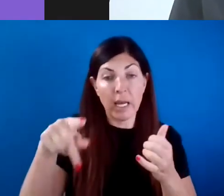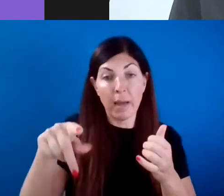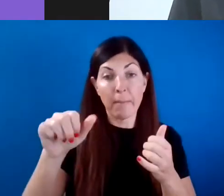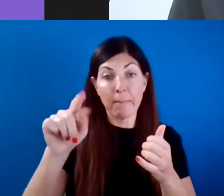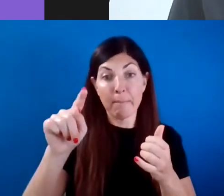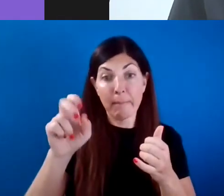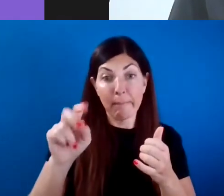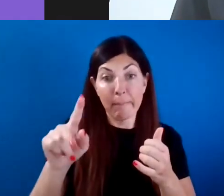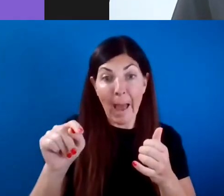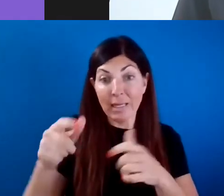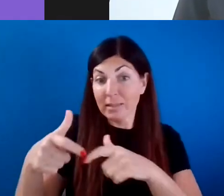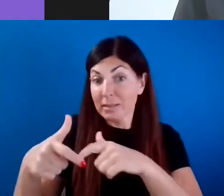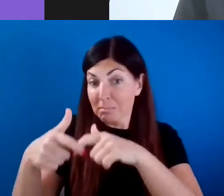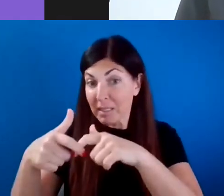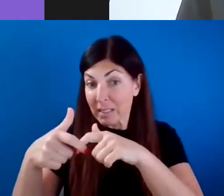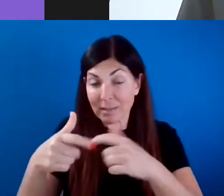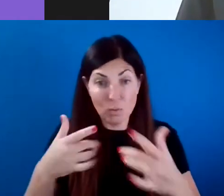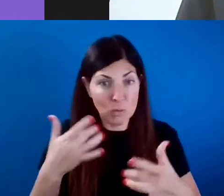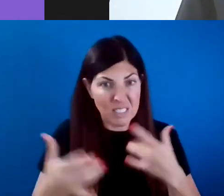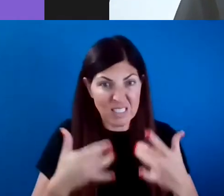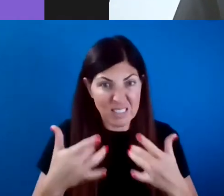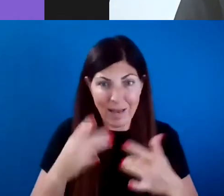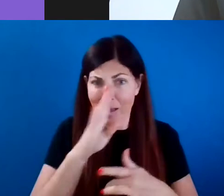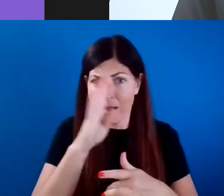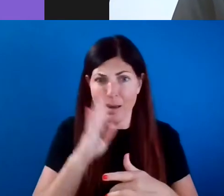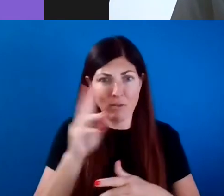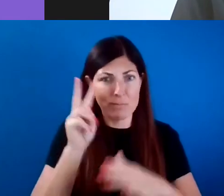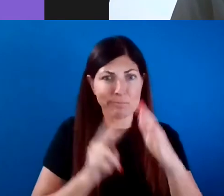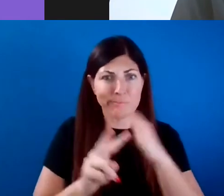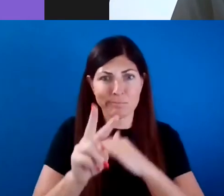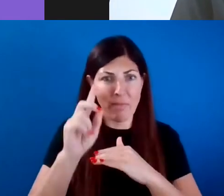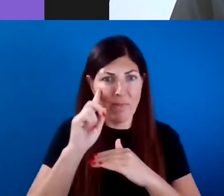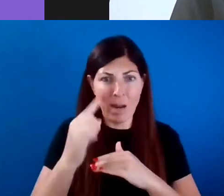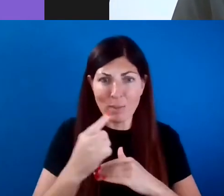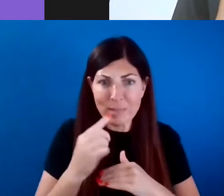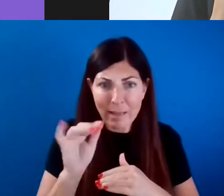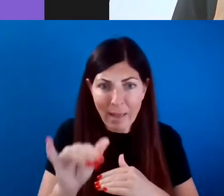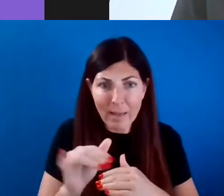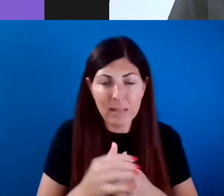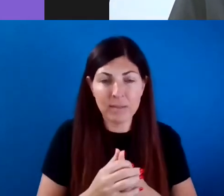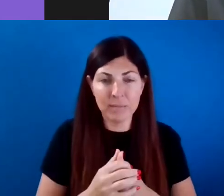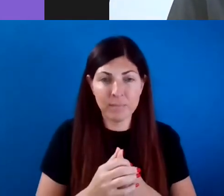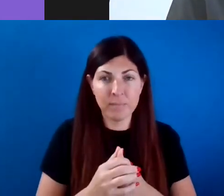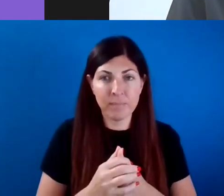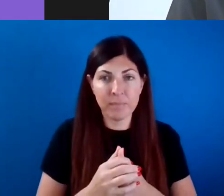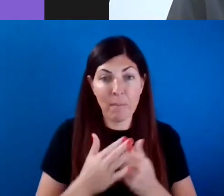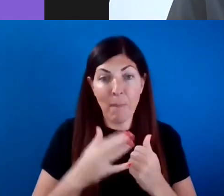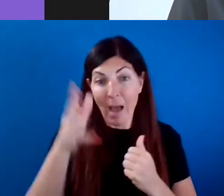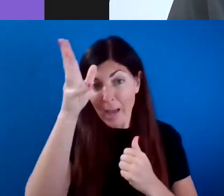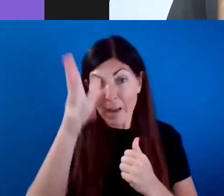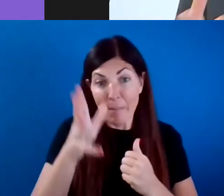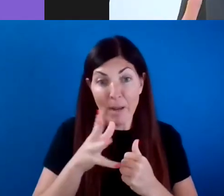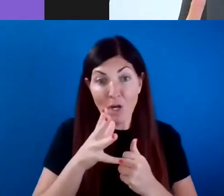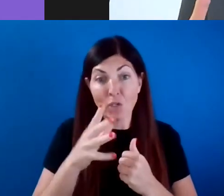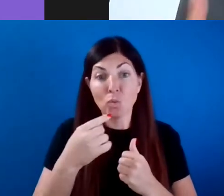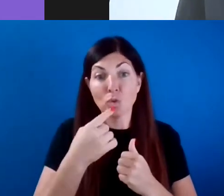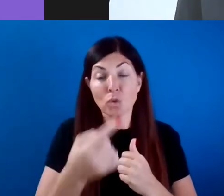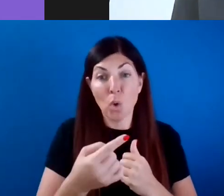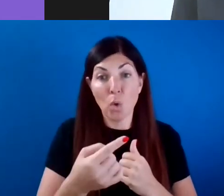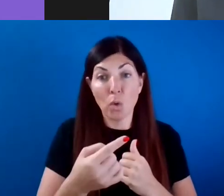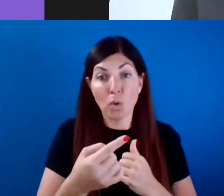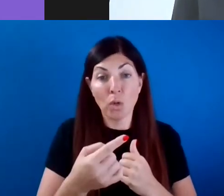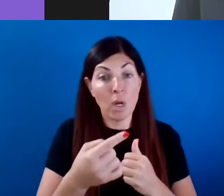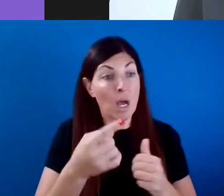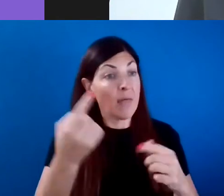kind of exciting, things I never thought I'd say about my life, because my parents were told that they should baptize me the day I